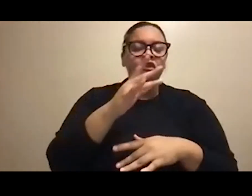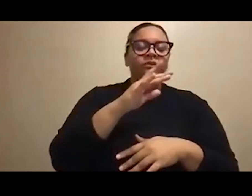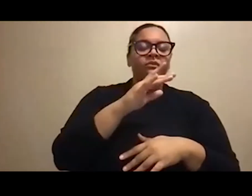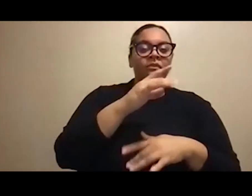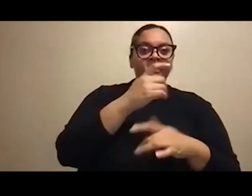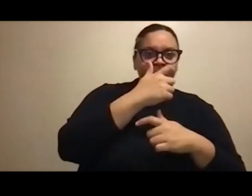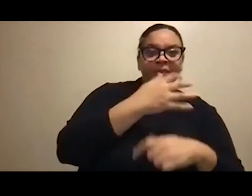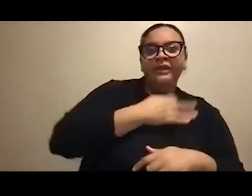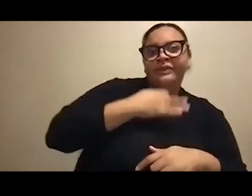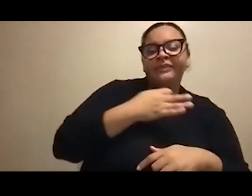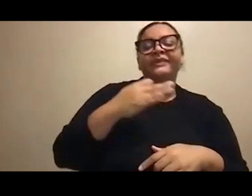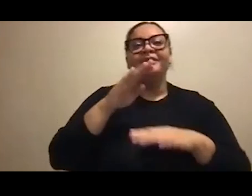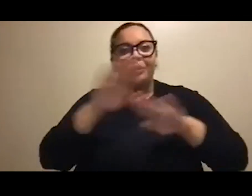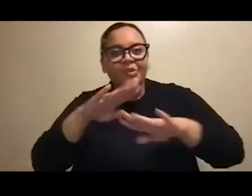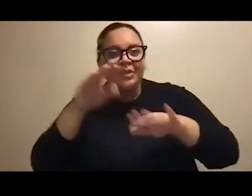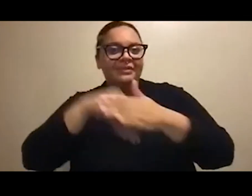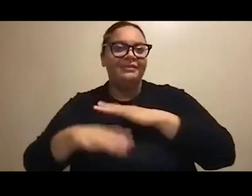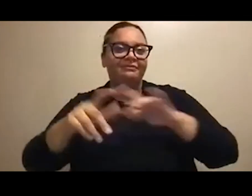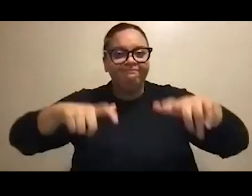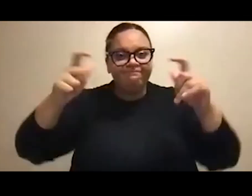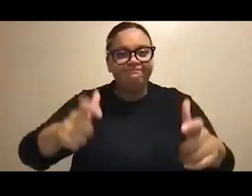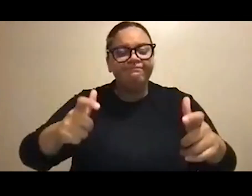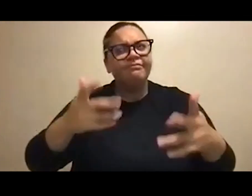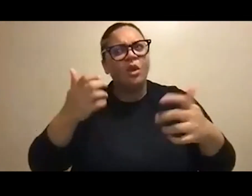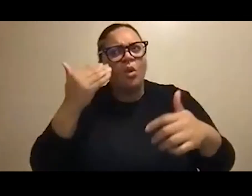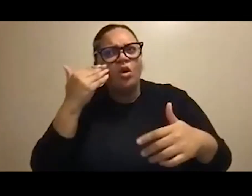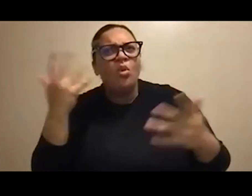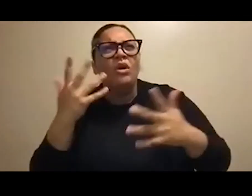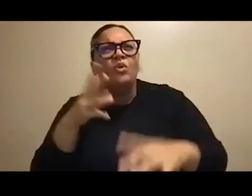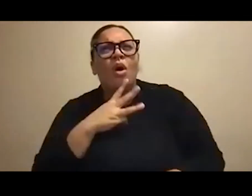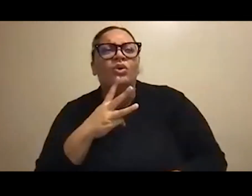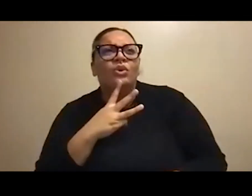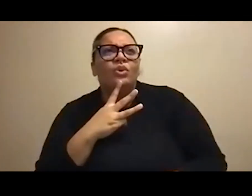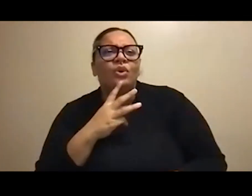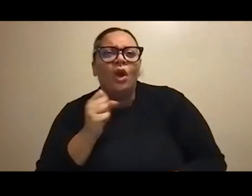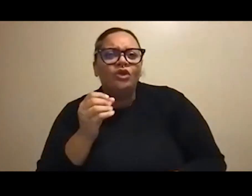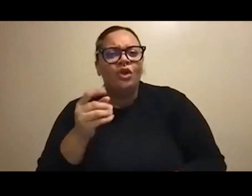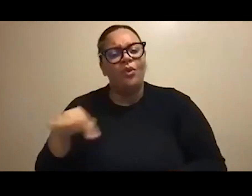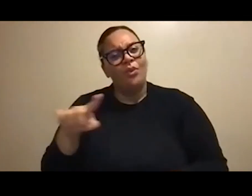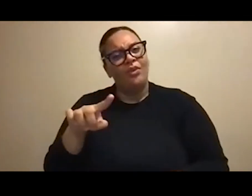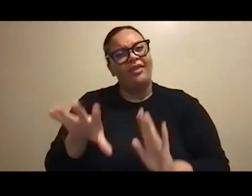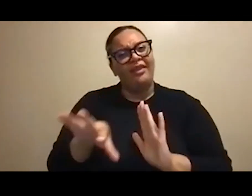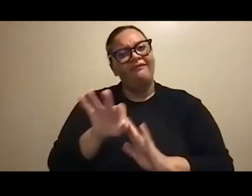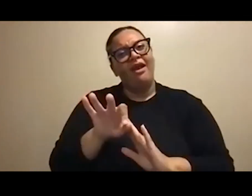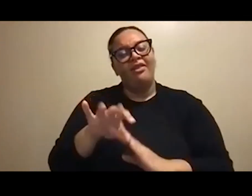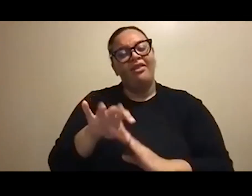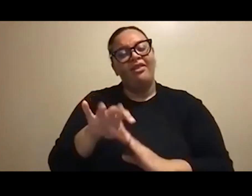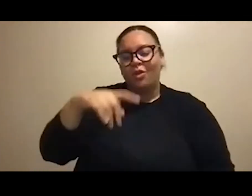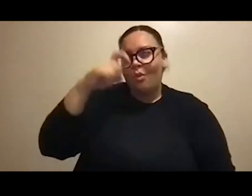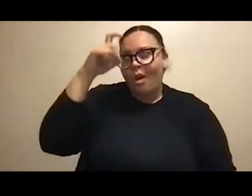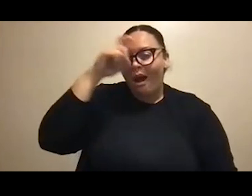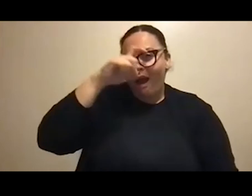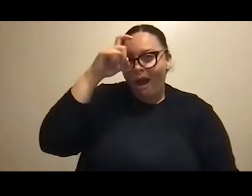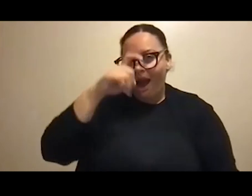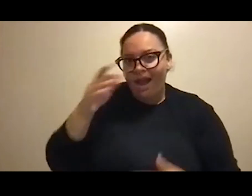in the pond and wanting to know what water was. So they finally found the wise old fish who had lived for